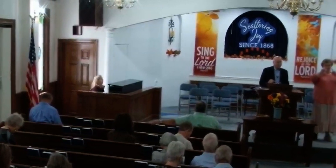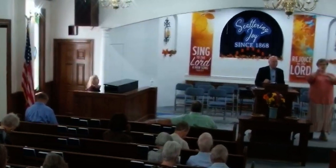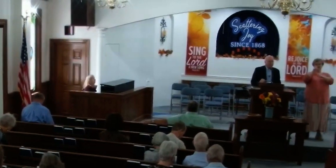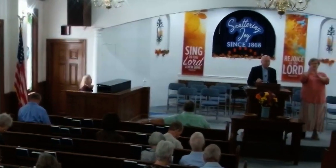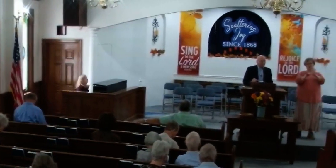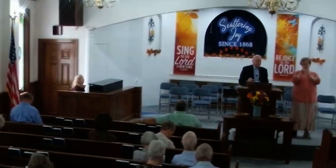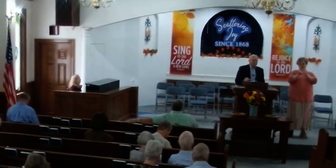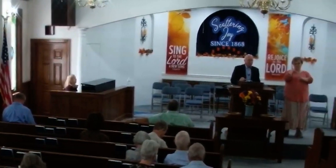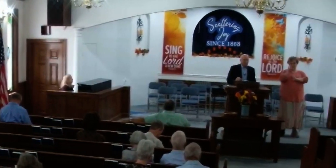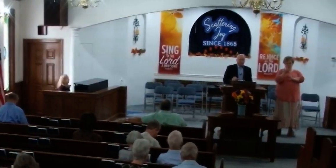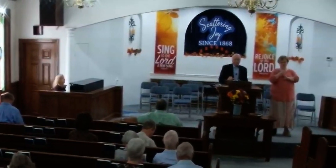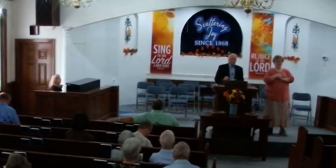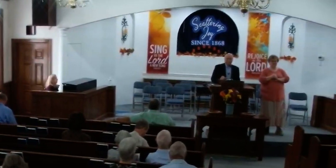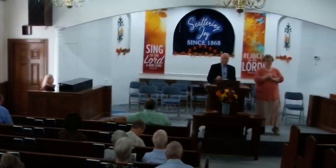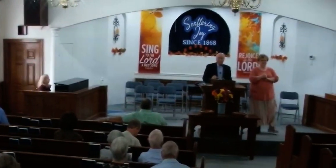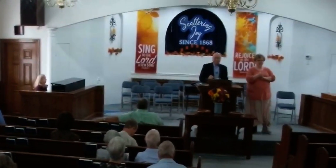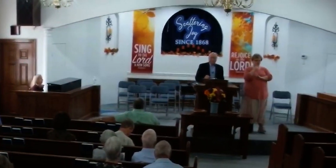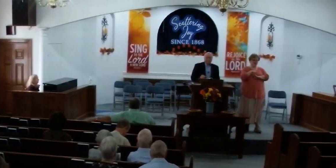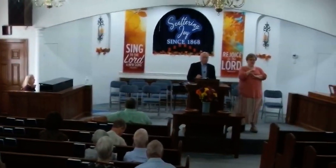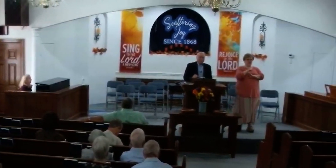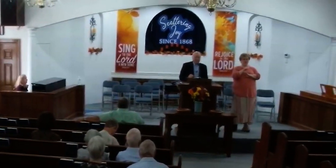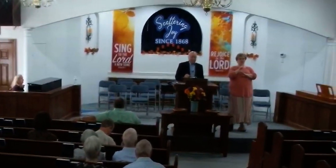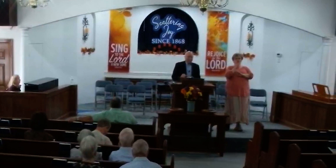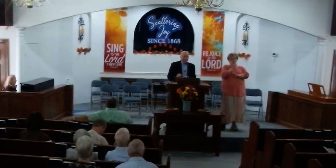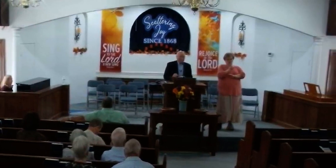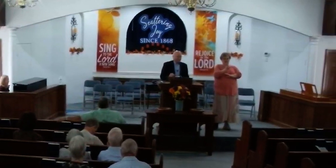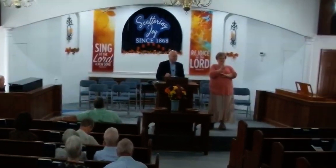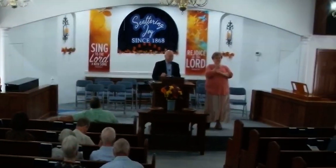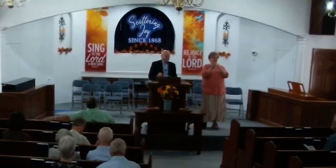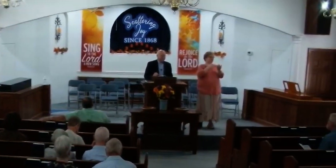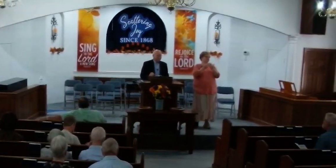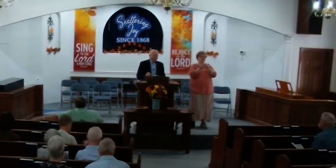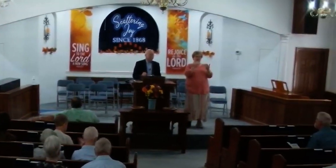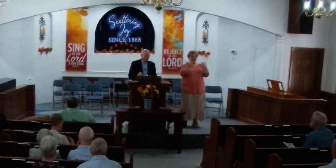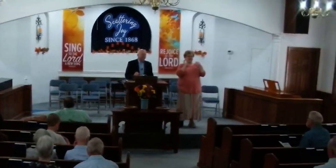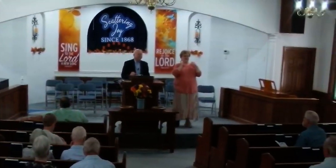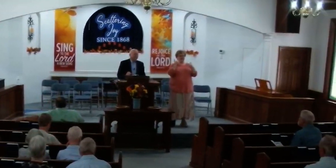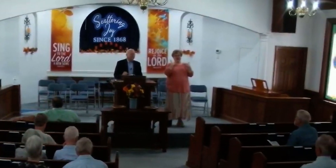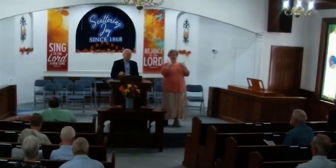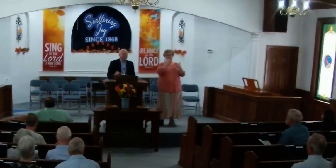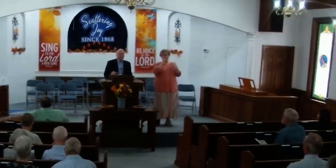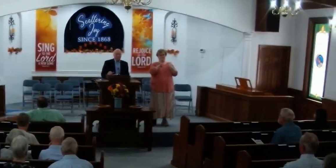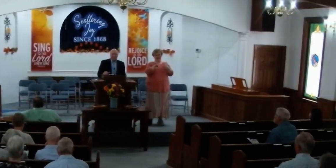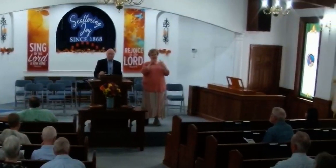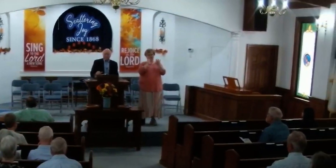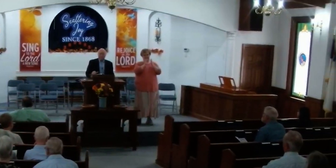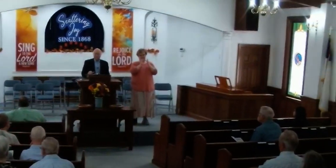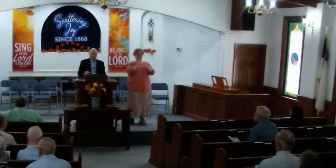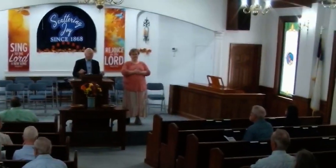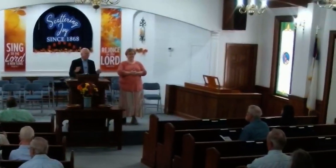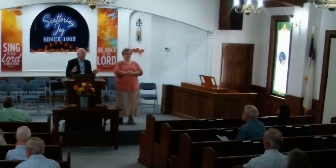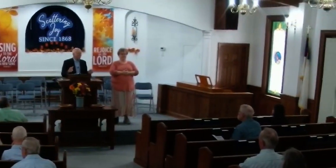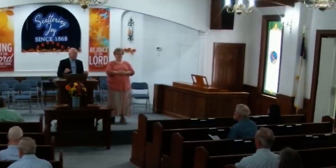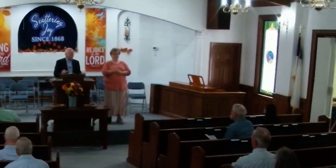YouTube, where you can watch it even if our bad internet service drops out. We do have a little